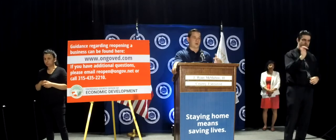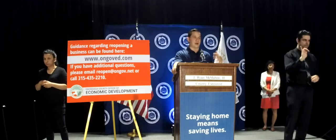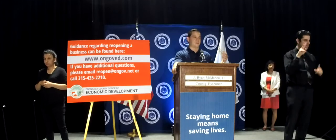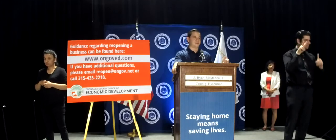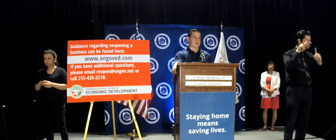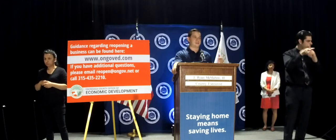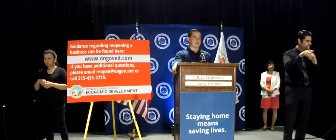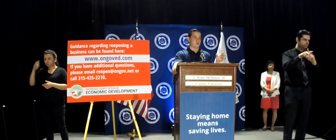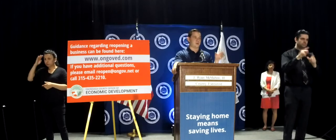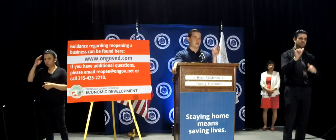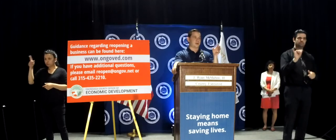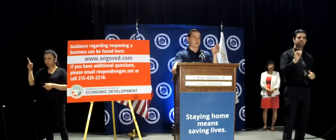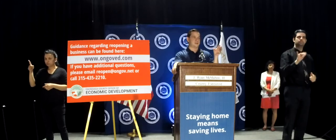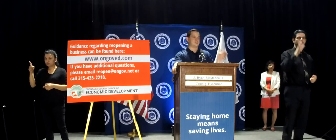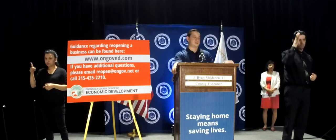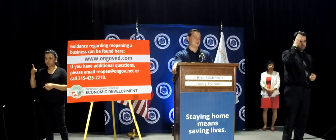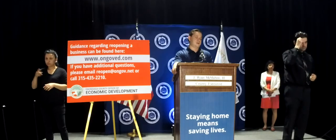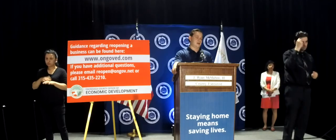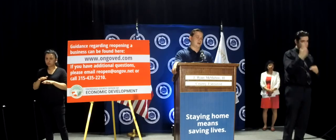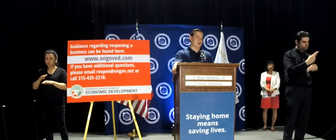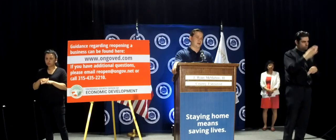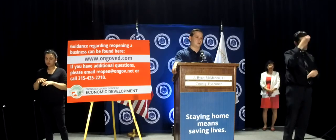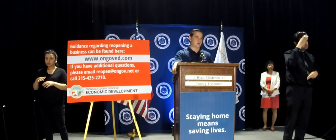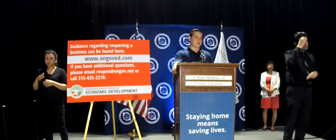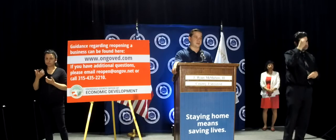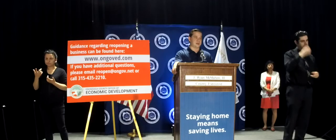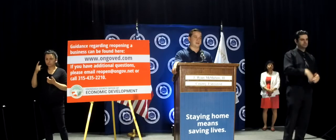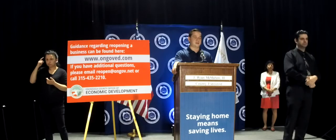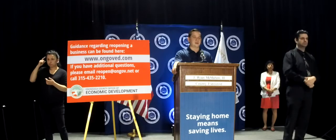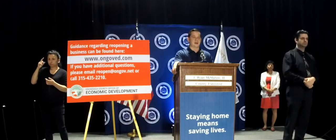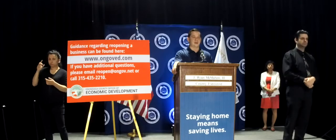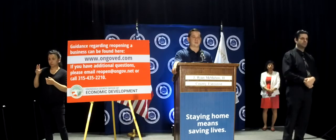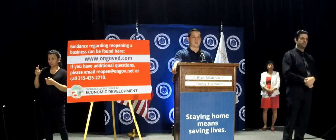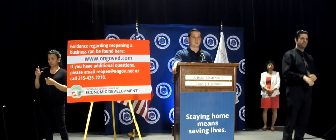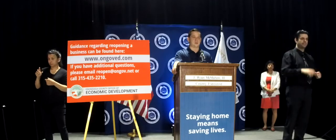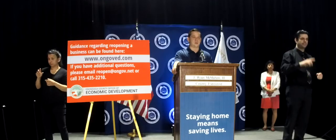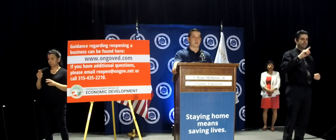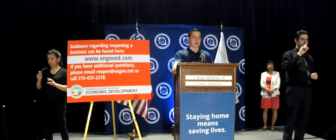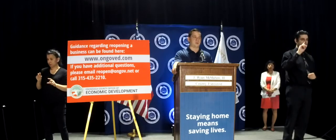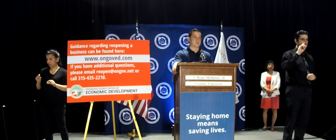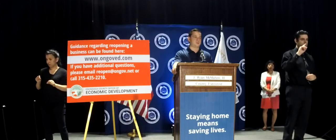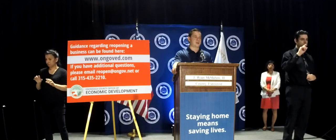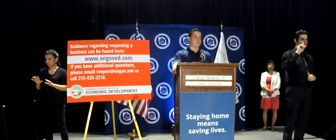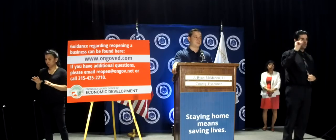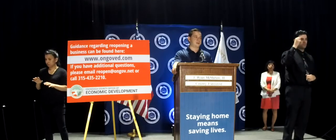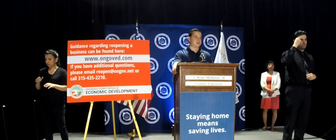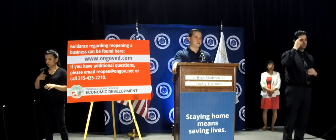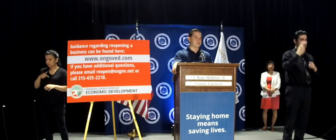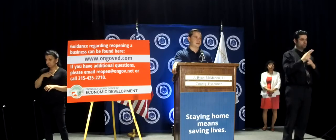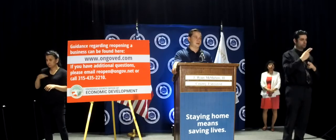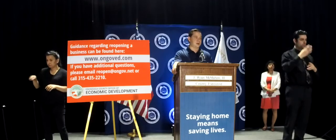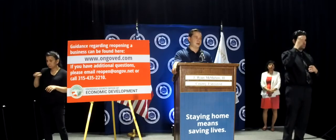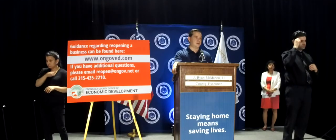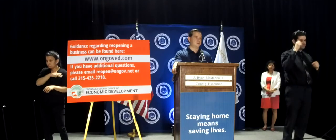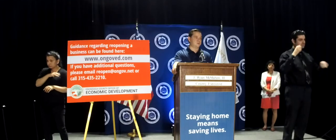use some more common sense in how we look at this and the risk, and certainly we need the public to use common